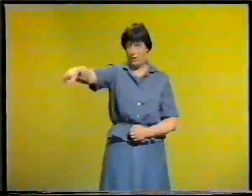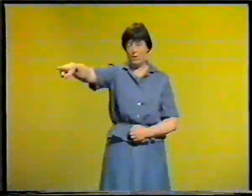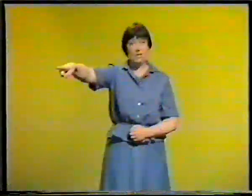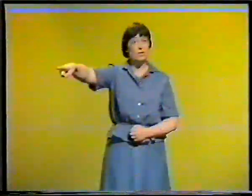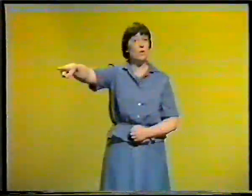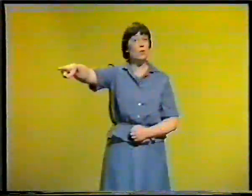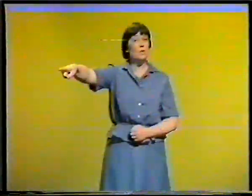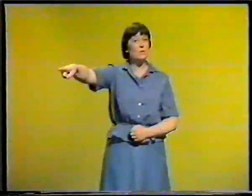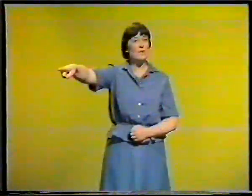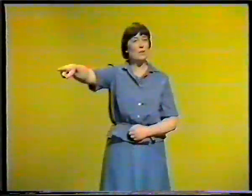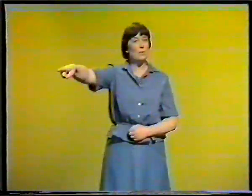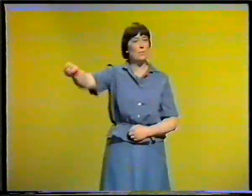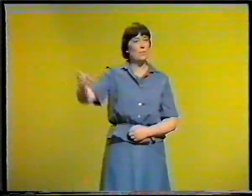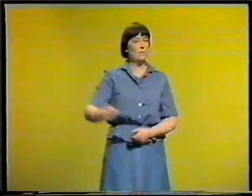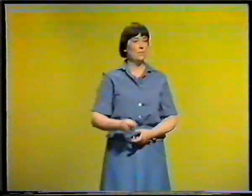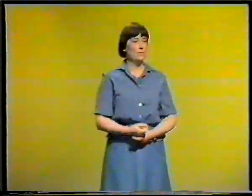that's the way you want them to go.